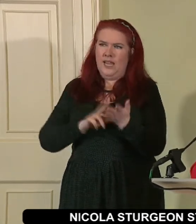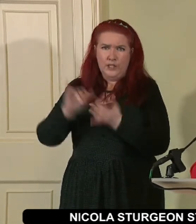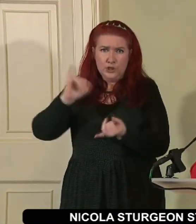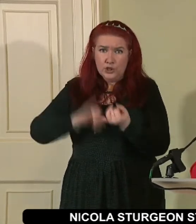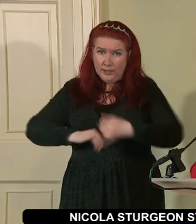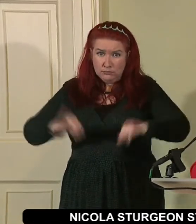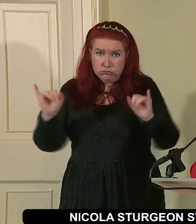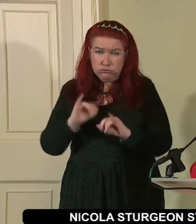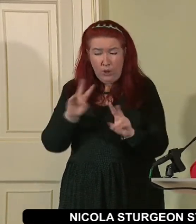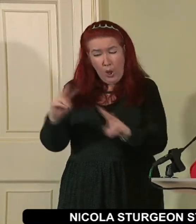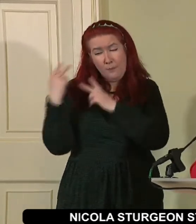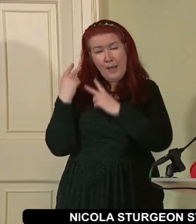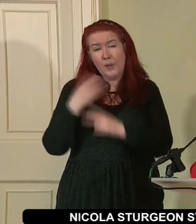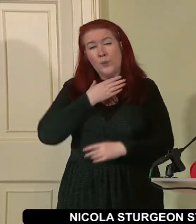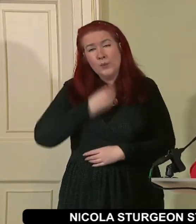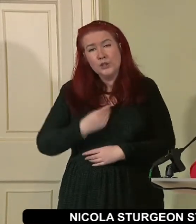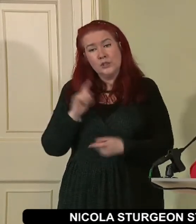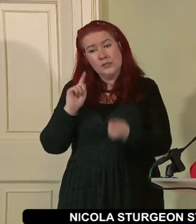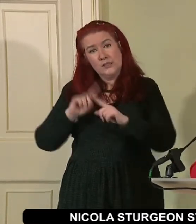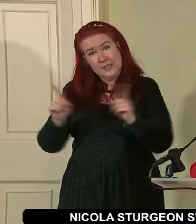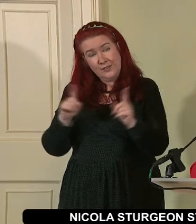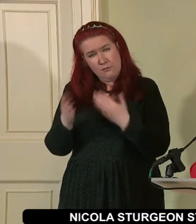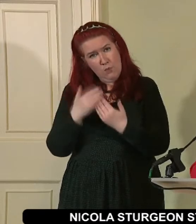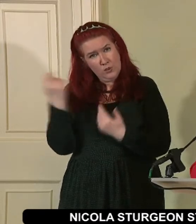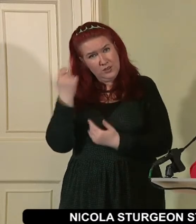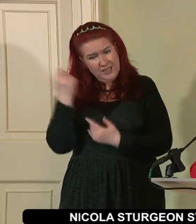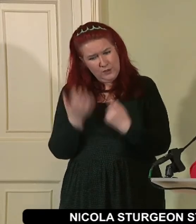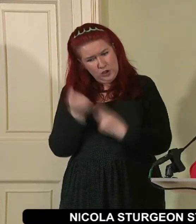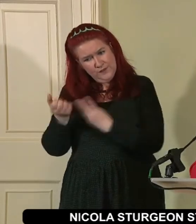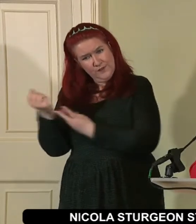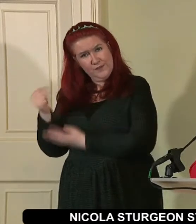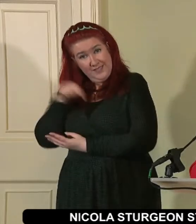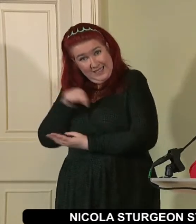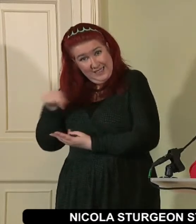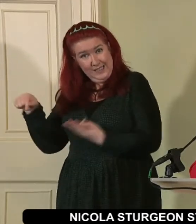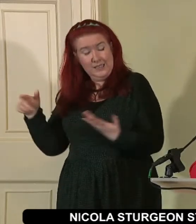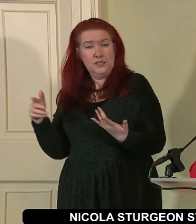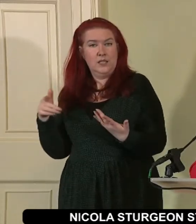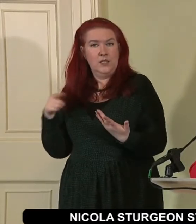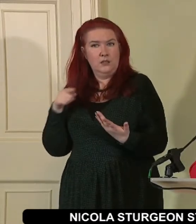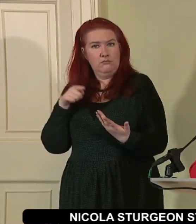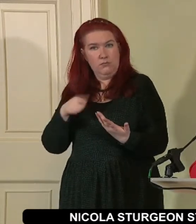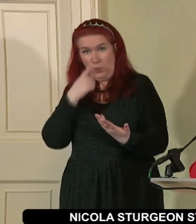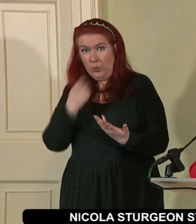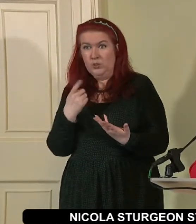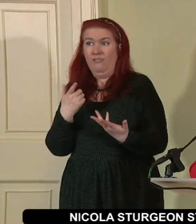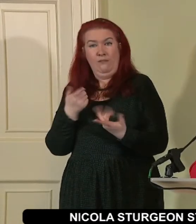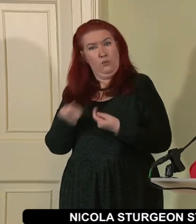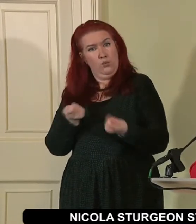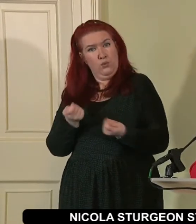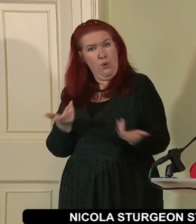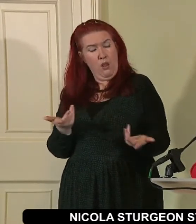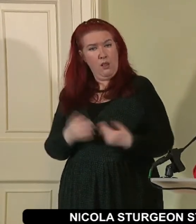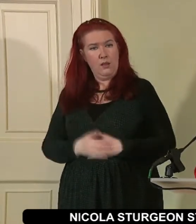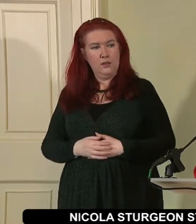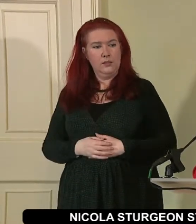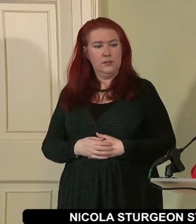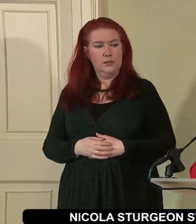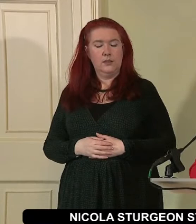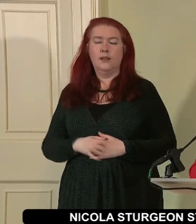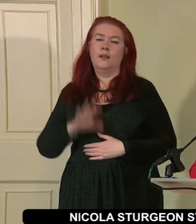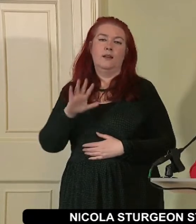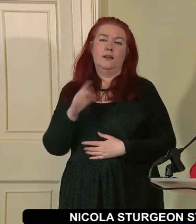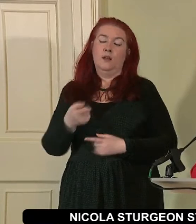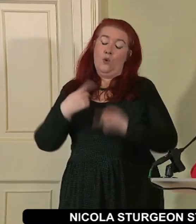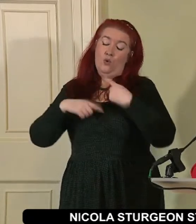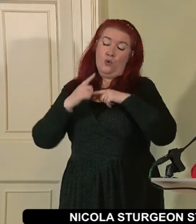wish it were different, that you could have been more successful in those areas in which you've had complete or considerable control? Well, I'll refer back